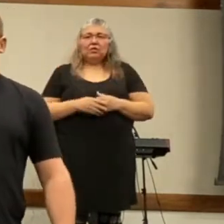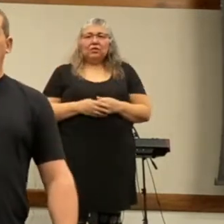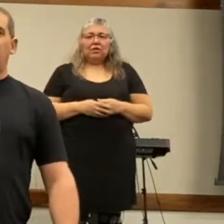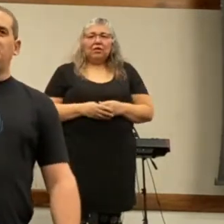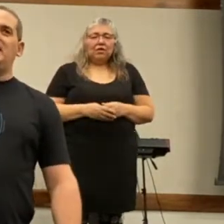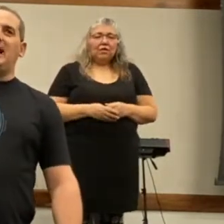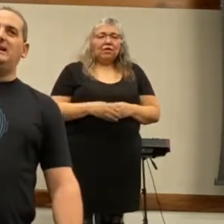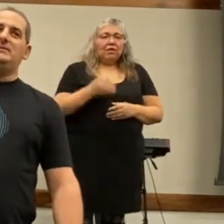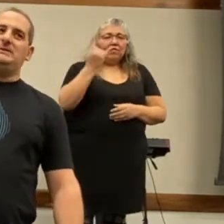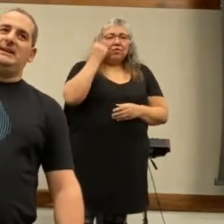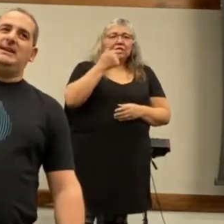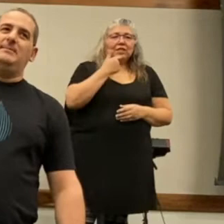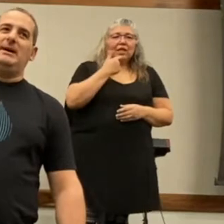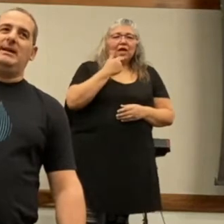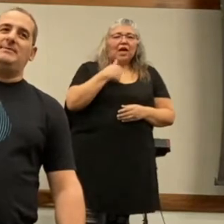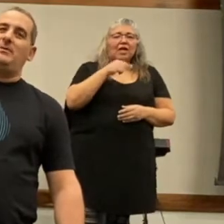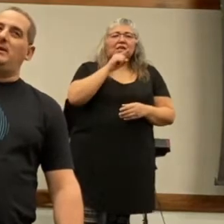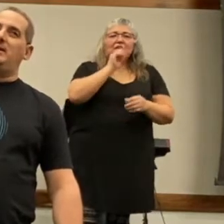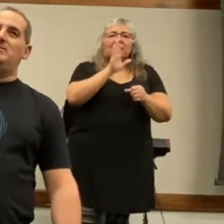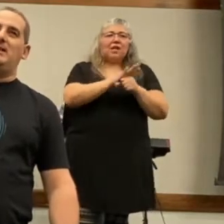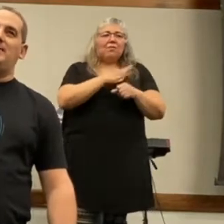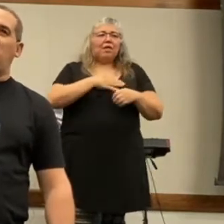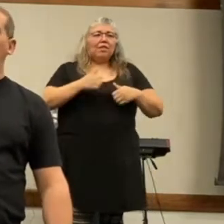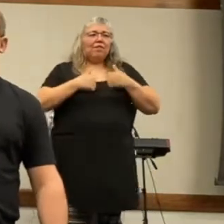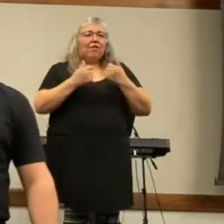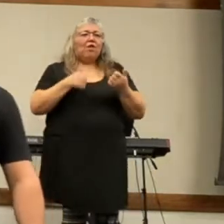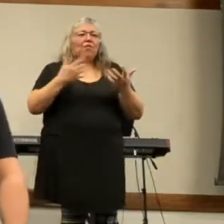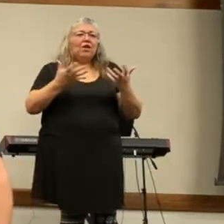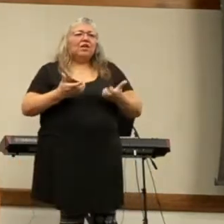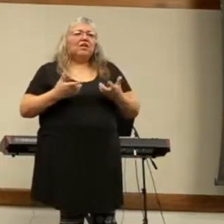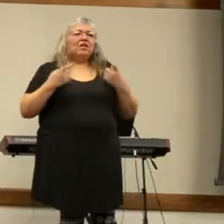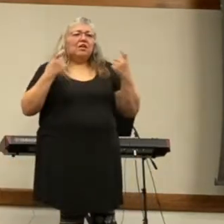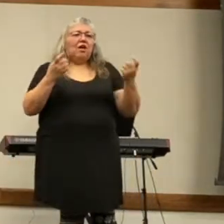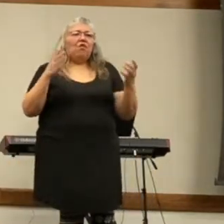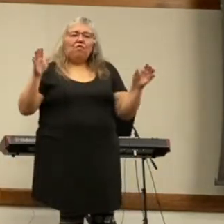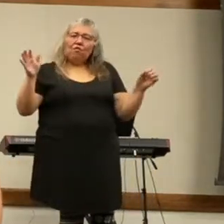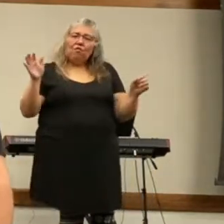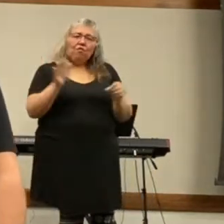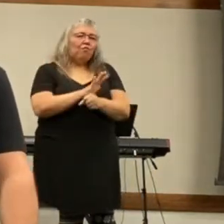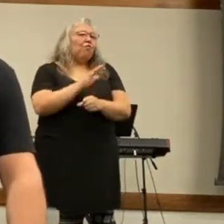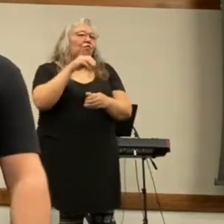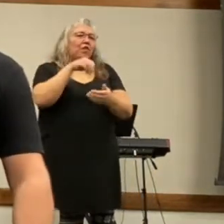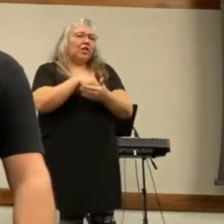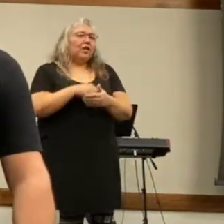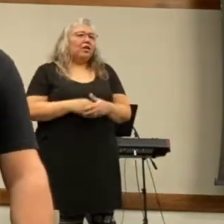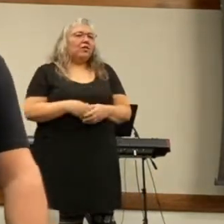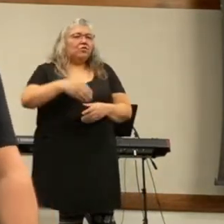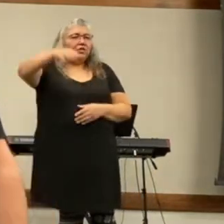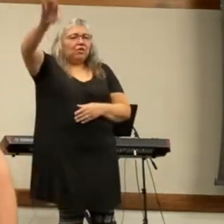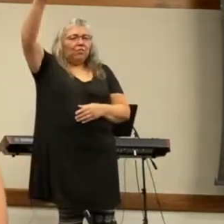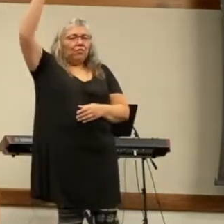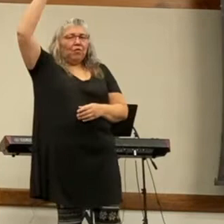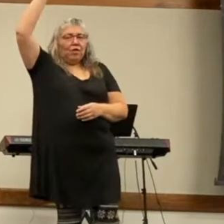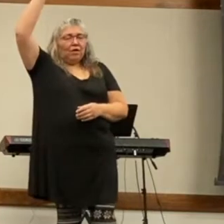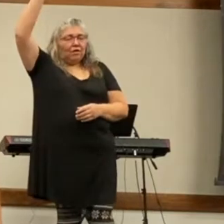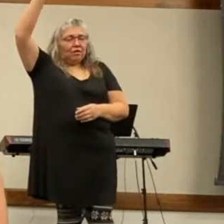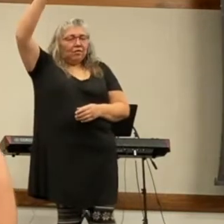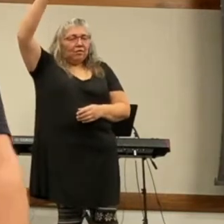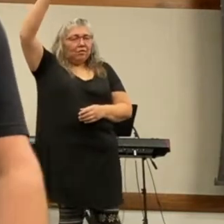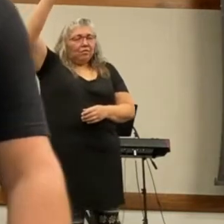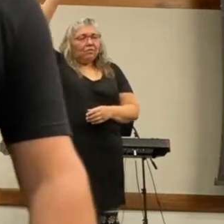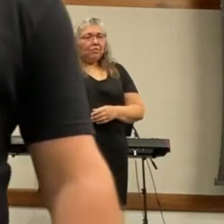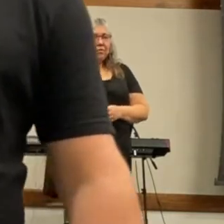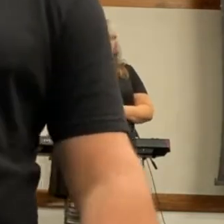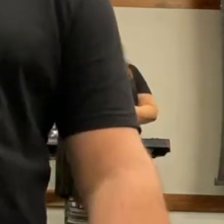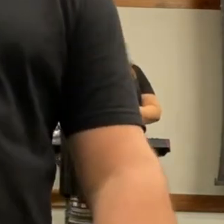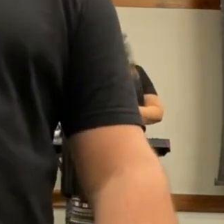But if you're saying, I need to rededicate my life, I want to give my life all in, I want to be all in with the Lord, slip up your hand. Slip up